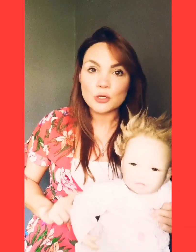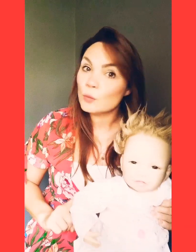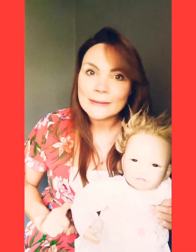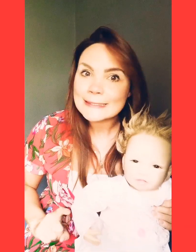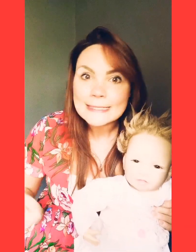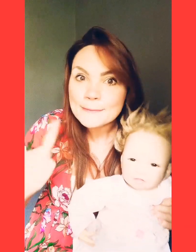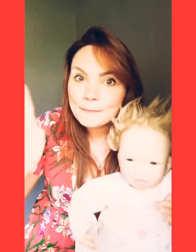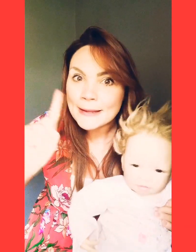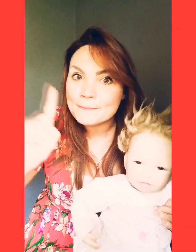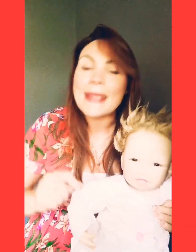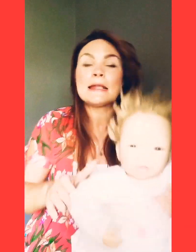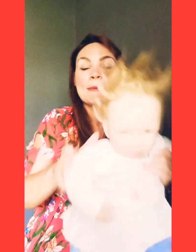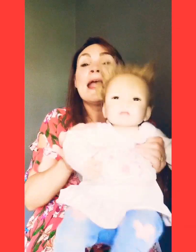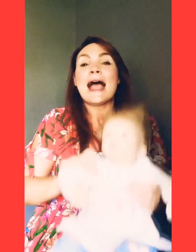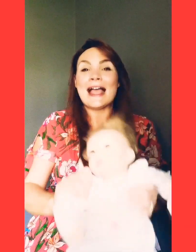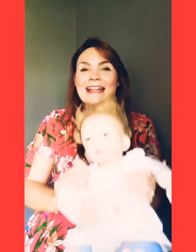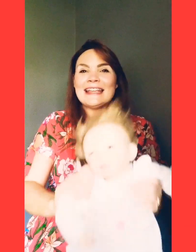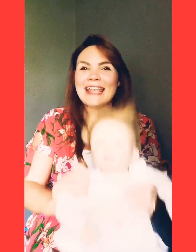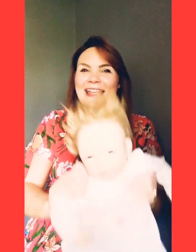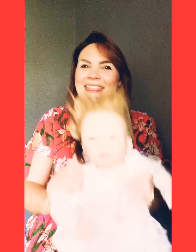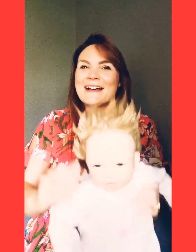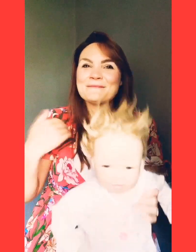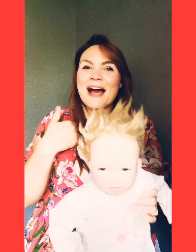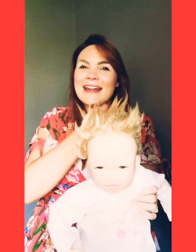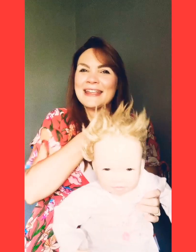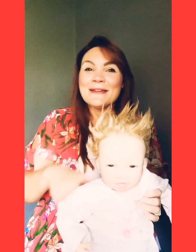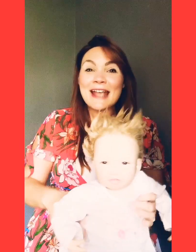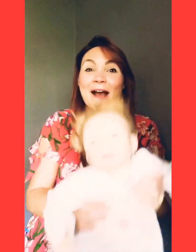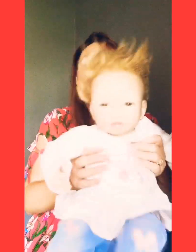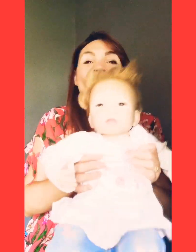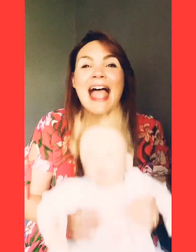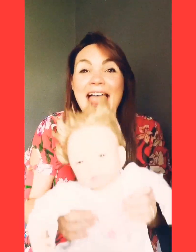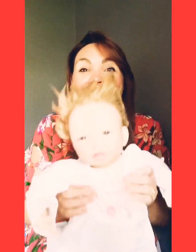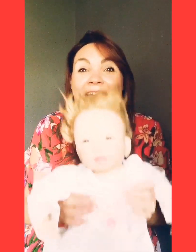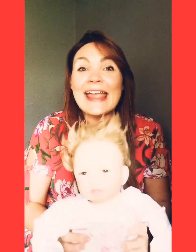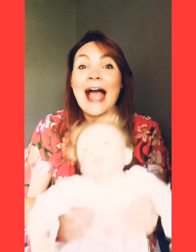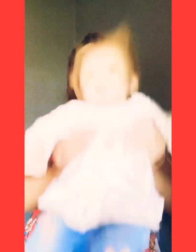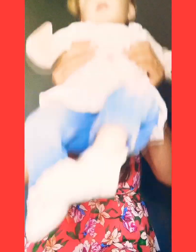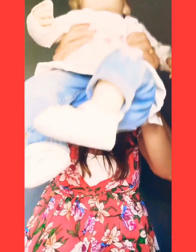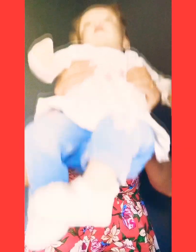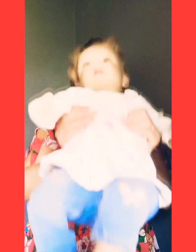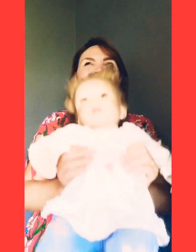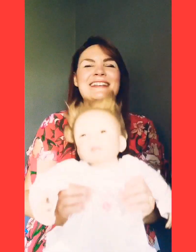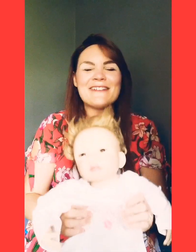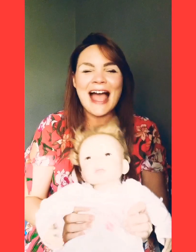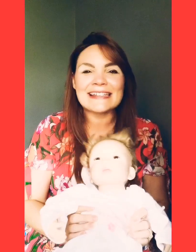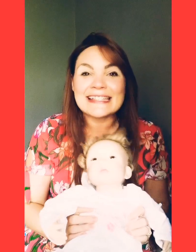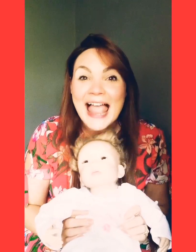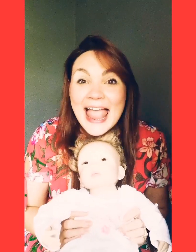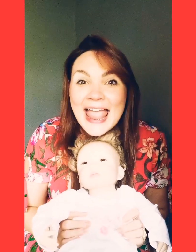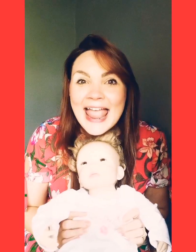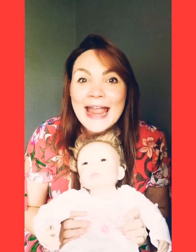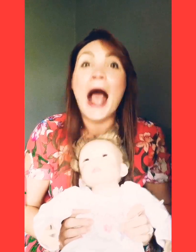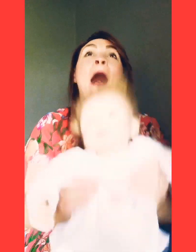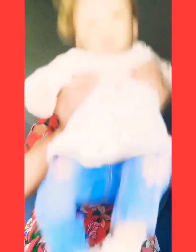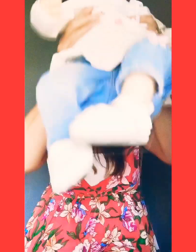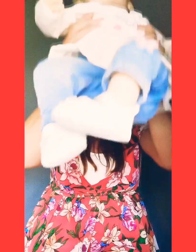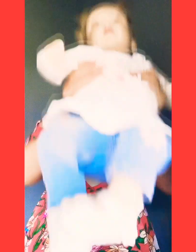do with the sleeping baby? Ellie in the muddy, here we go. Hey ho, what she rises. Hey ho, what